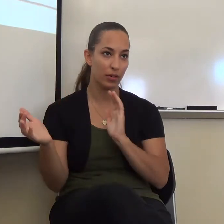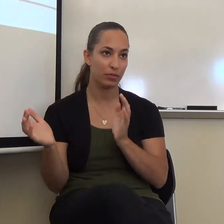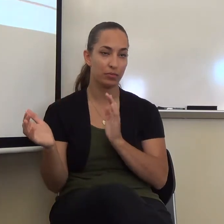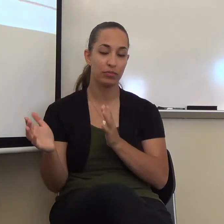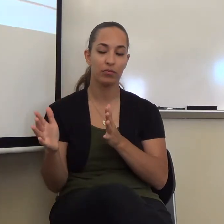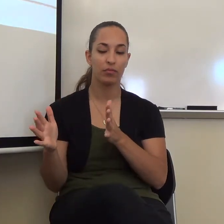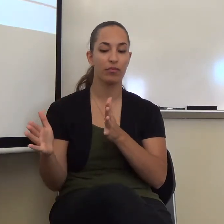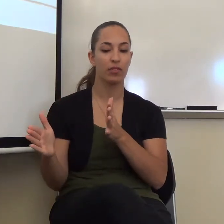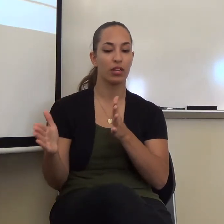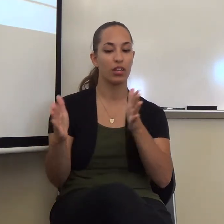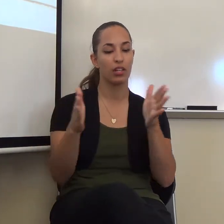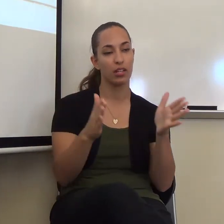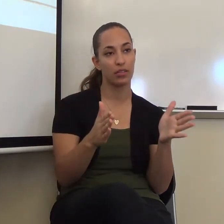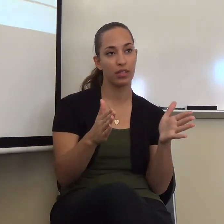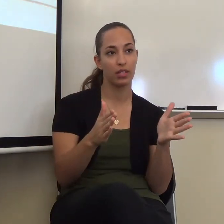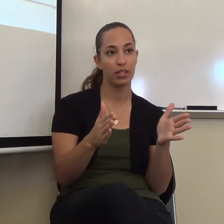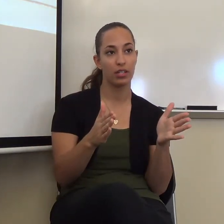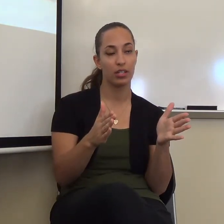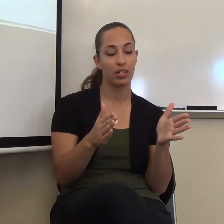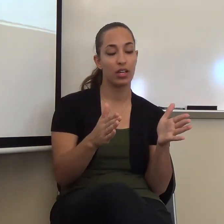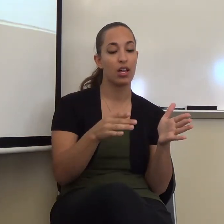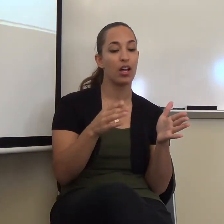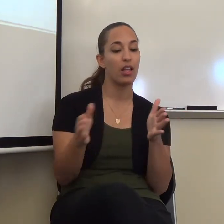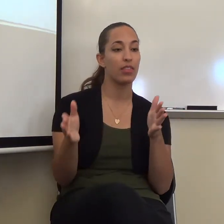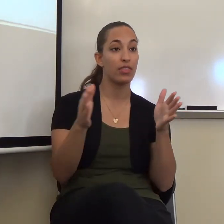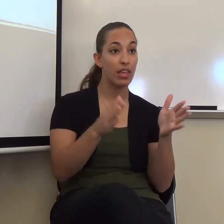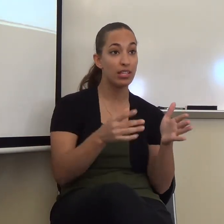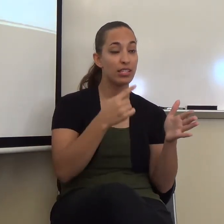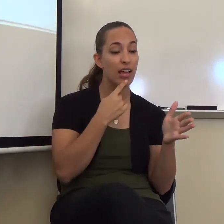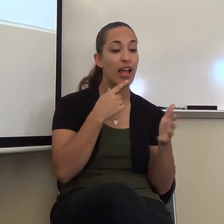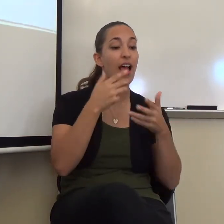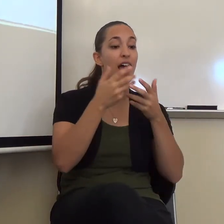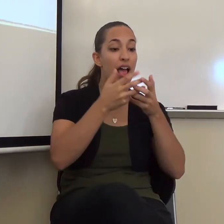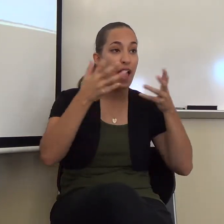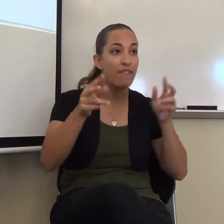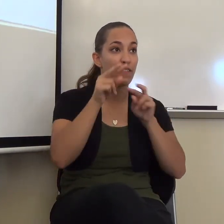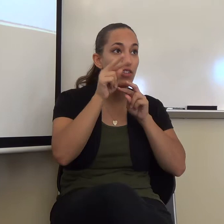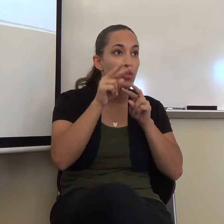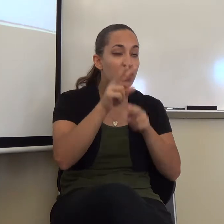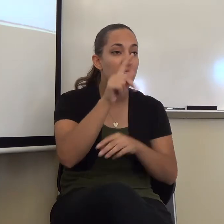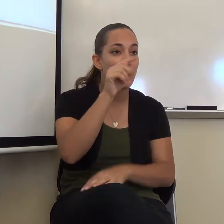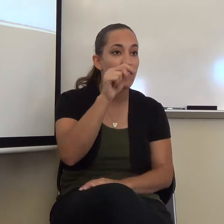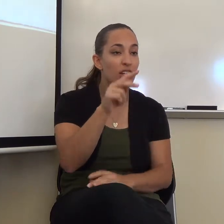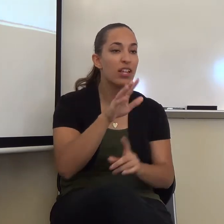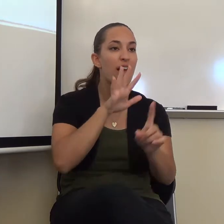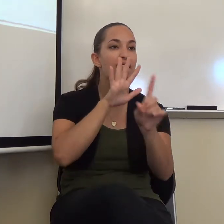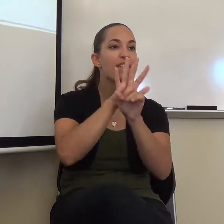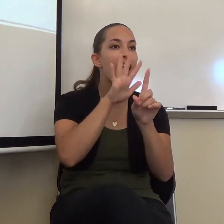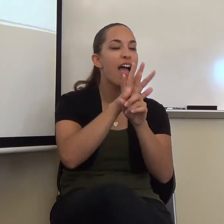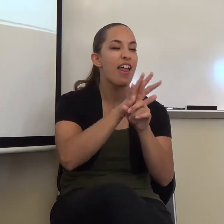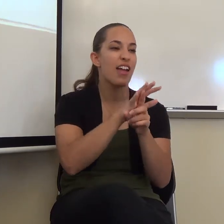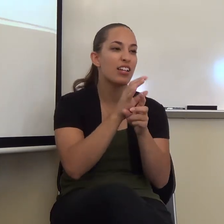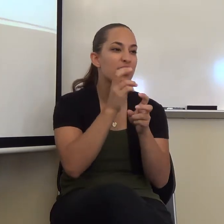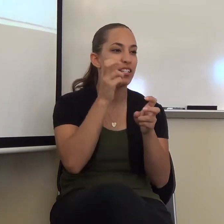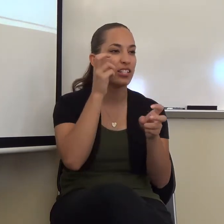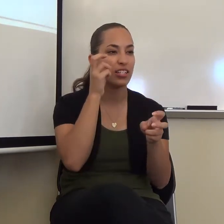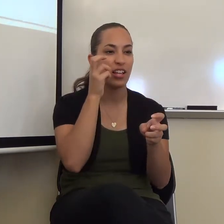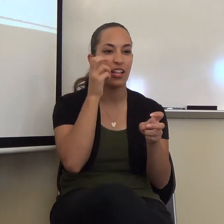Not surprisingly, heavy viewers of television are fans of tough anti-crime measures and stiffer